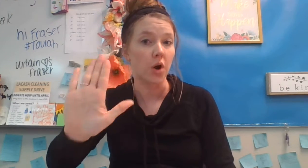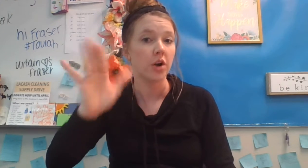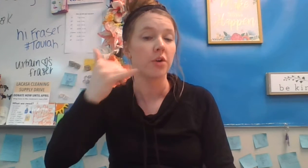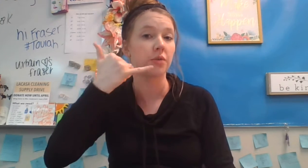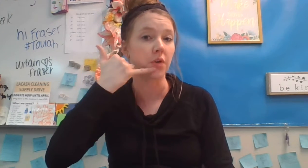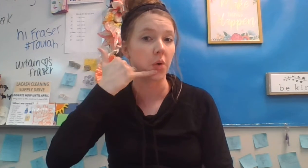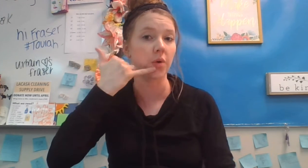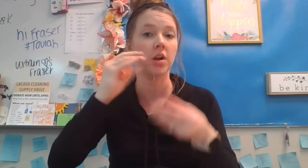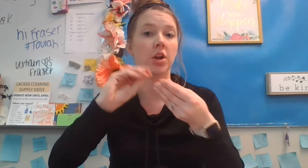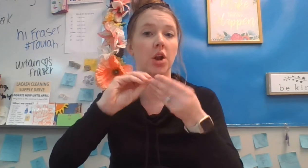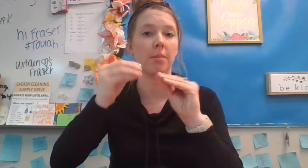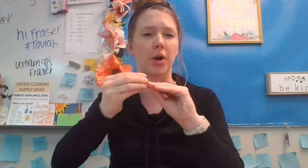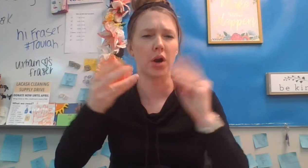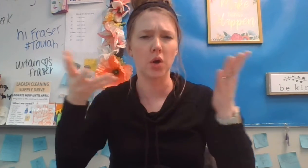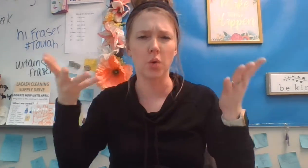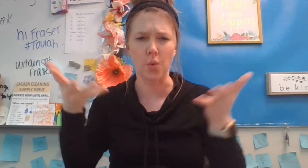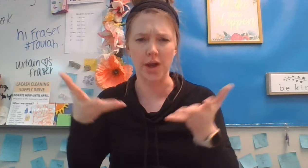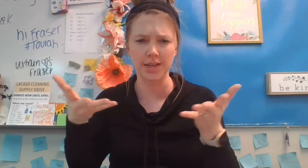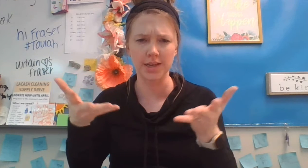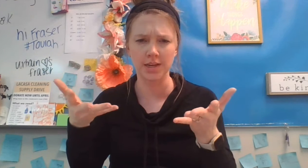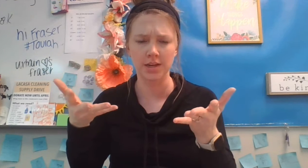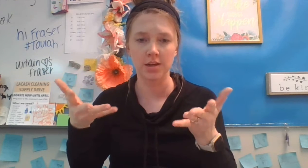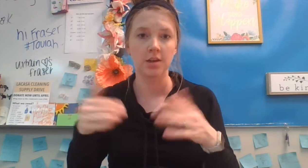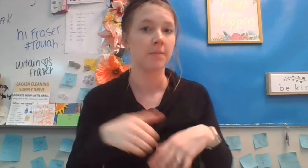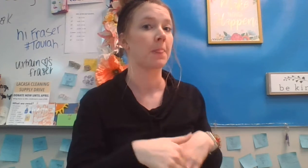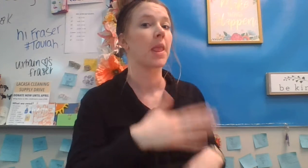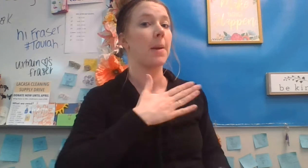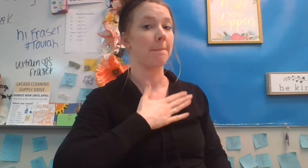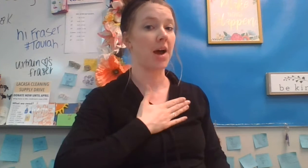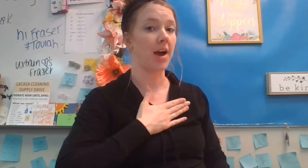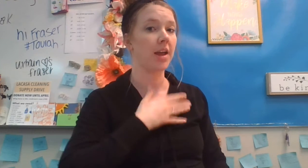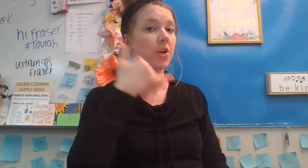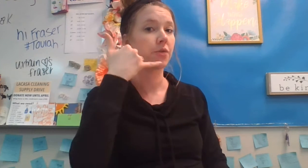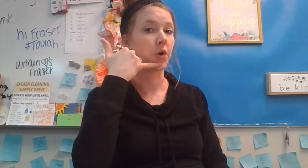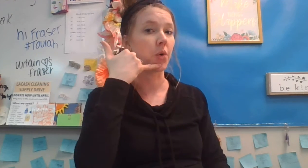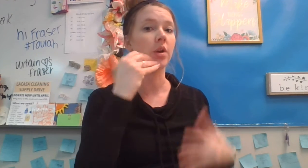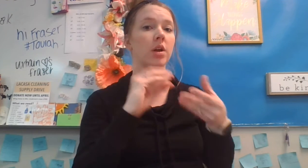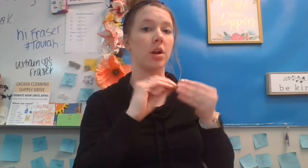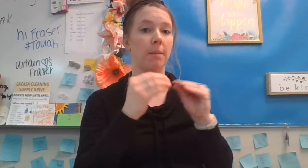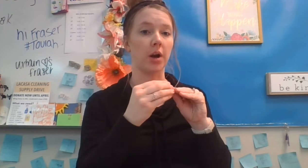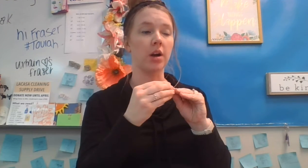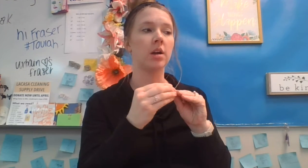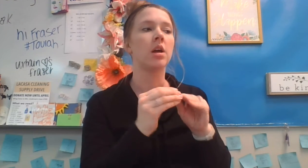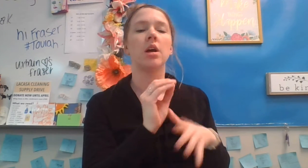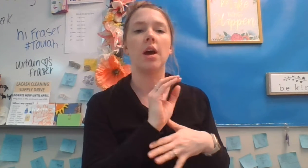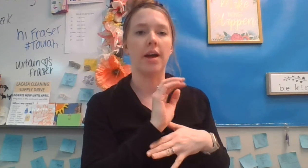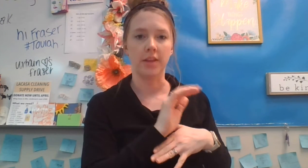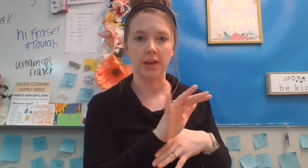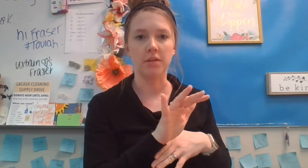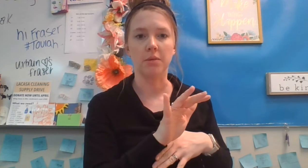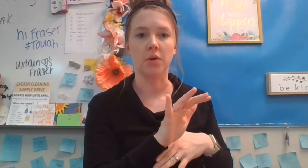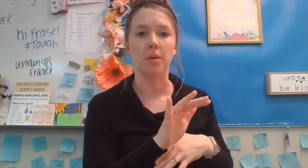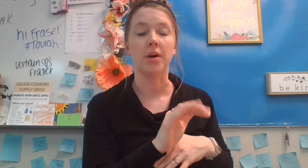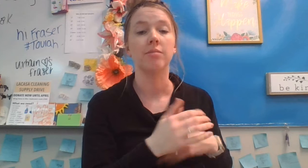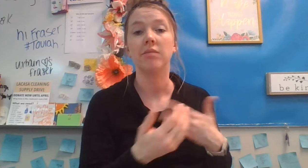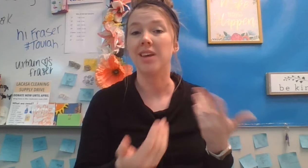Your phone number, what? My phone number, and then give them a phone number. If